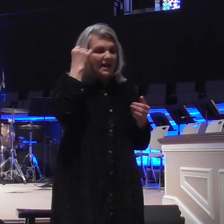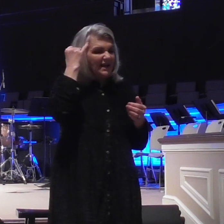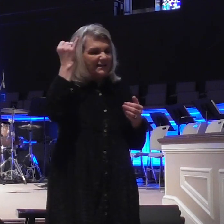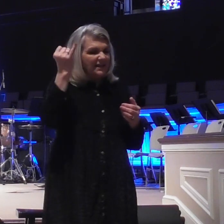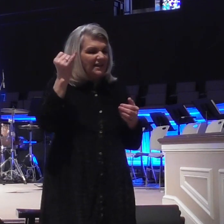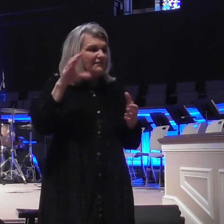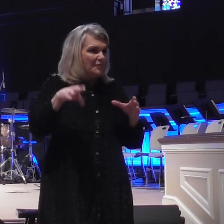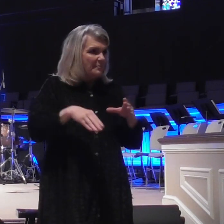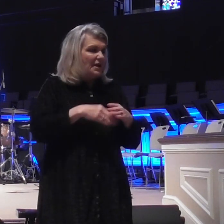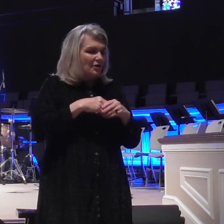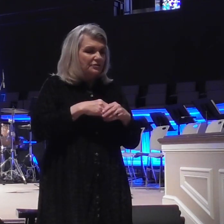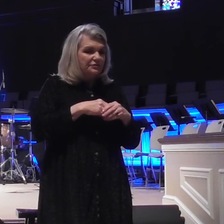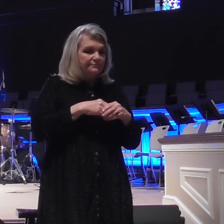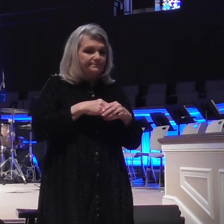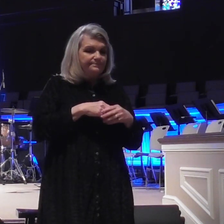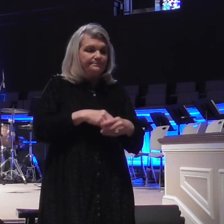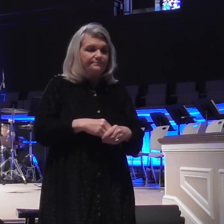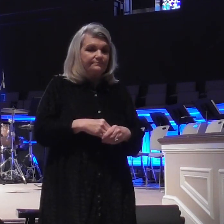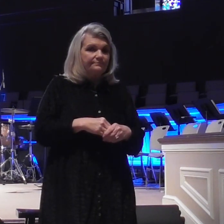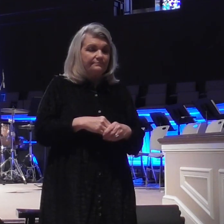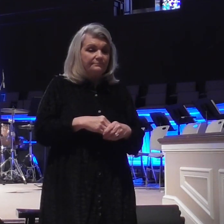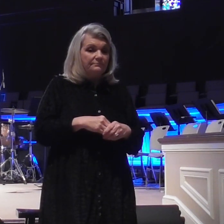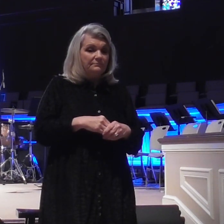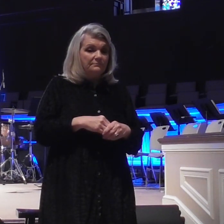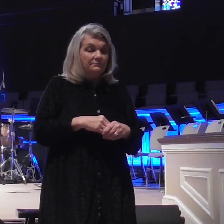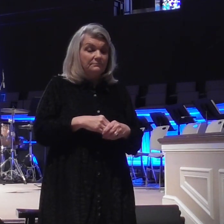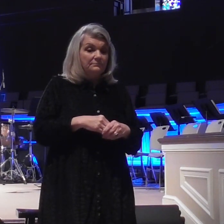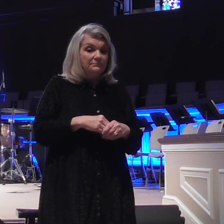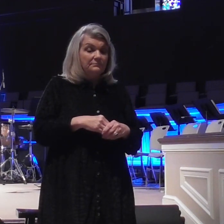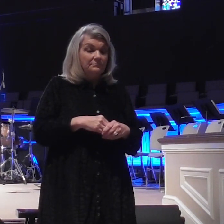members was in a sexual relationship with his